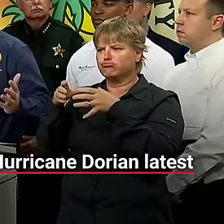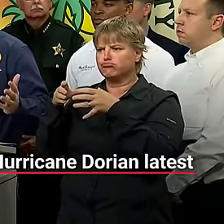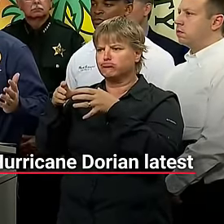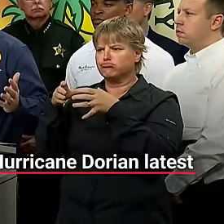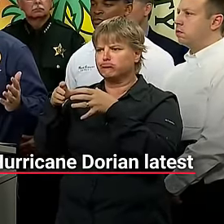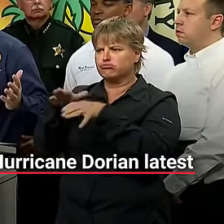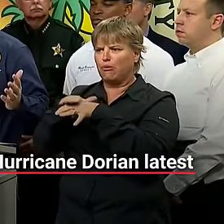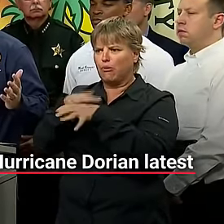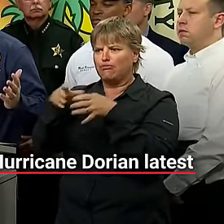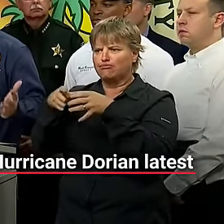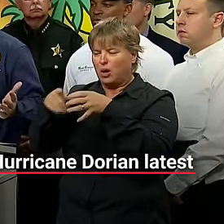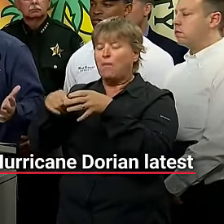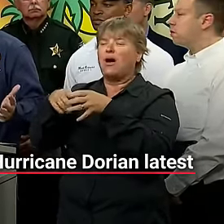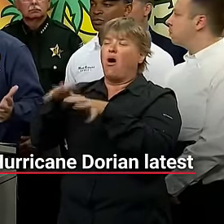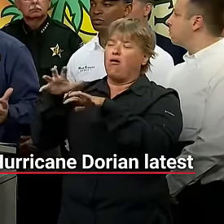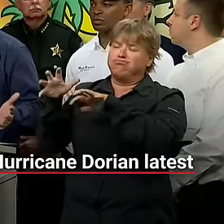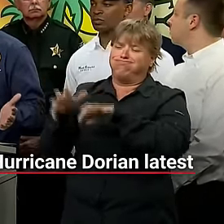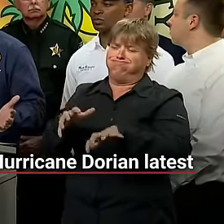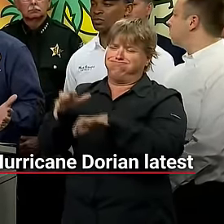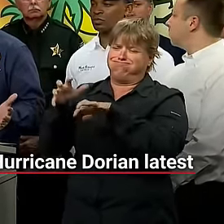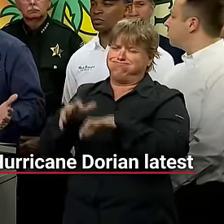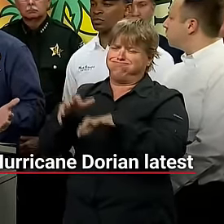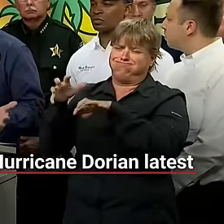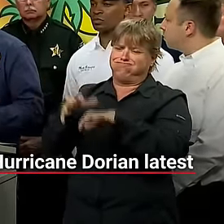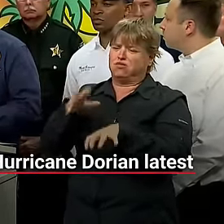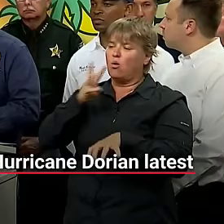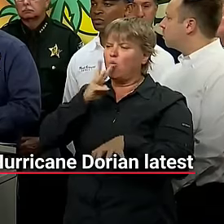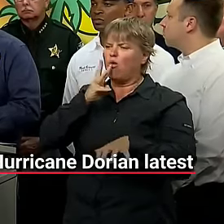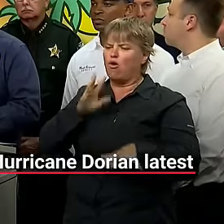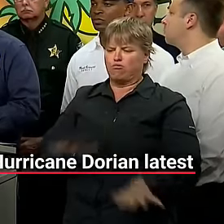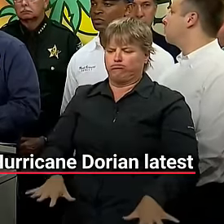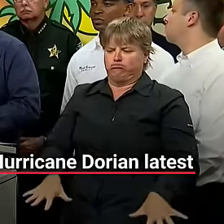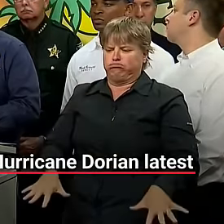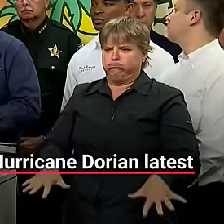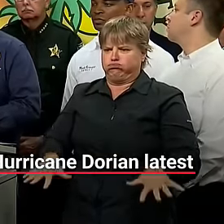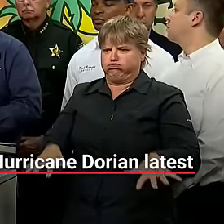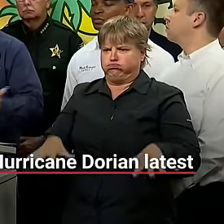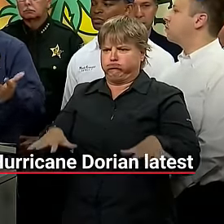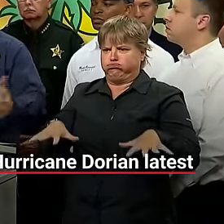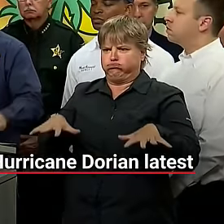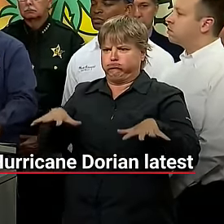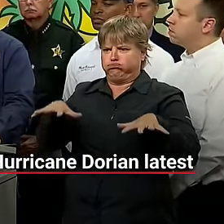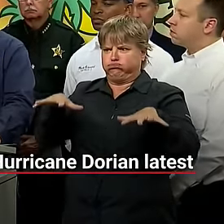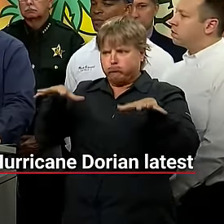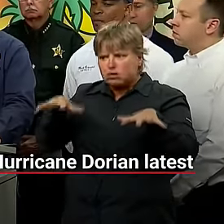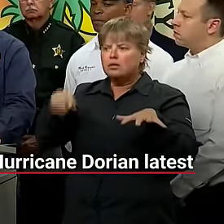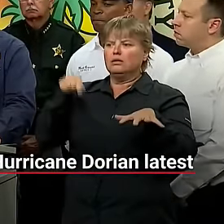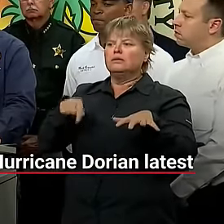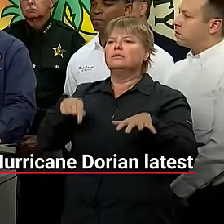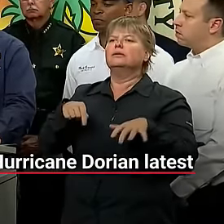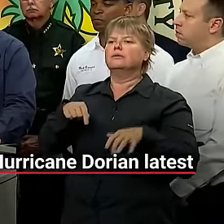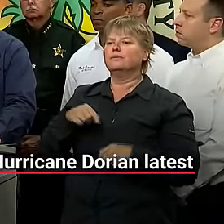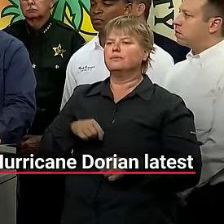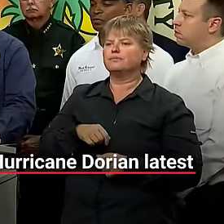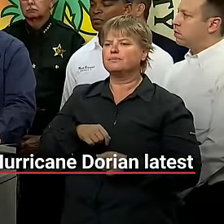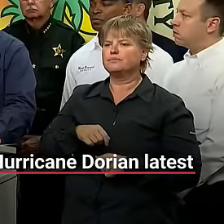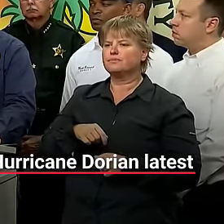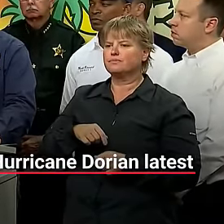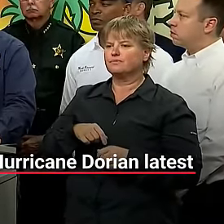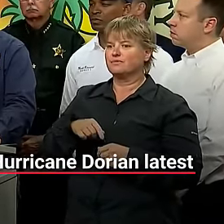so we are in a situation where if the lake gets to a certain level, you know, they obviously have their different